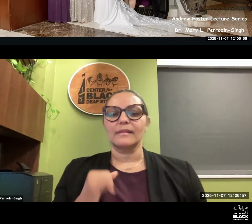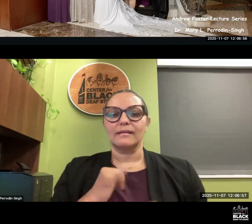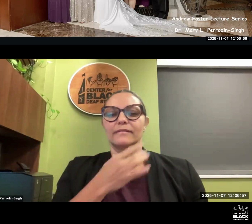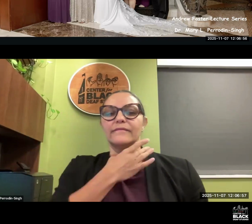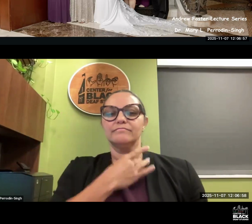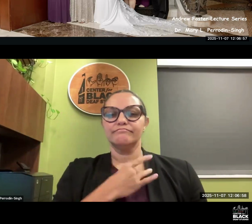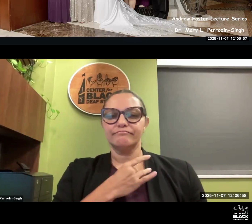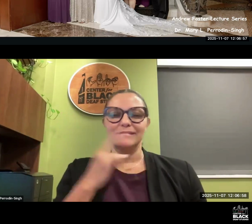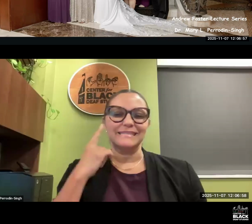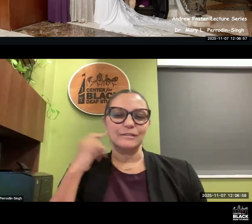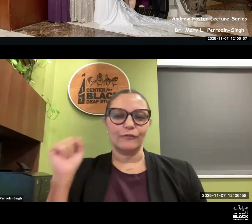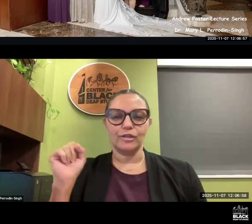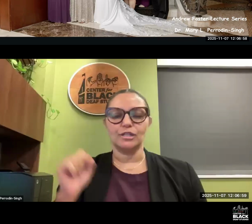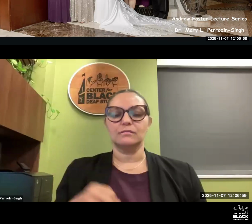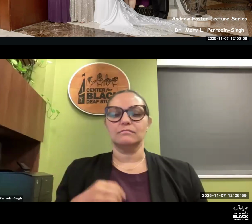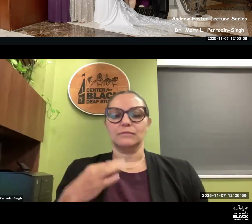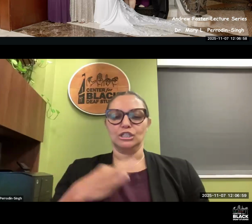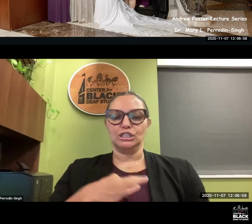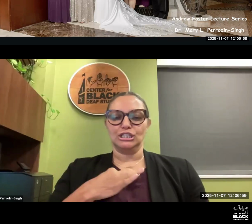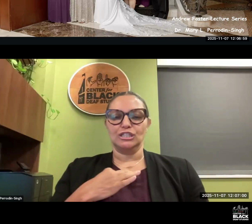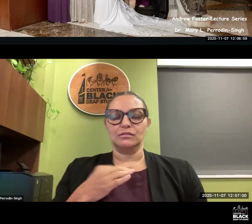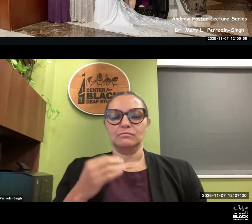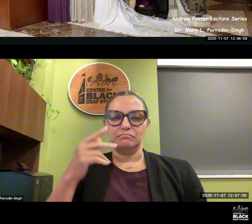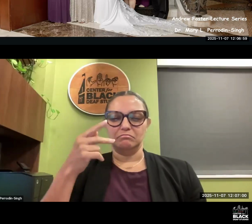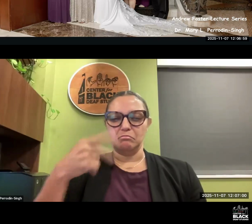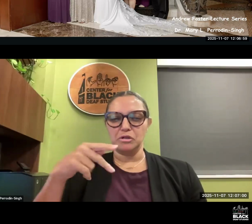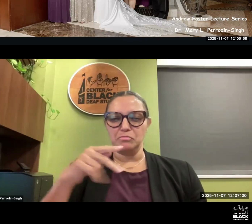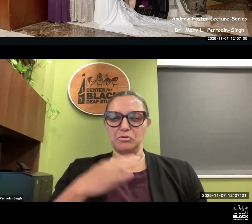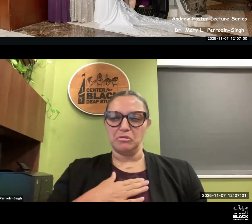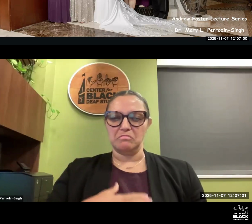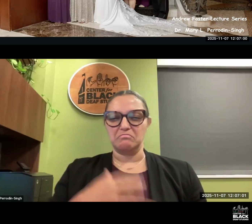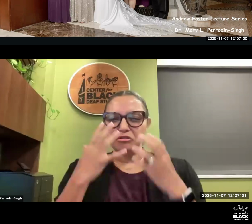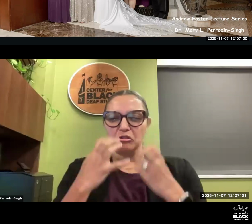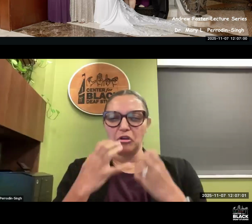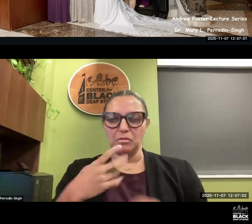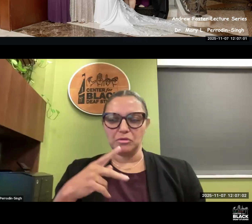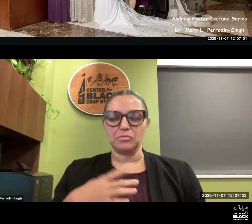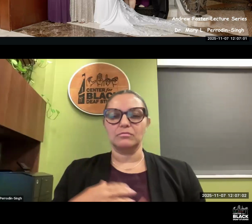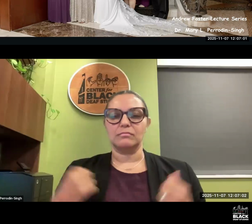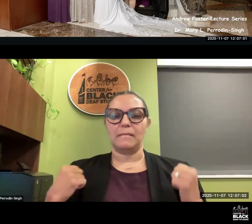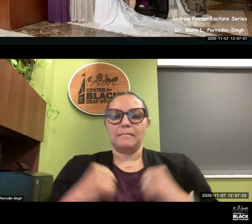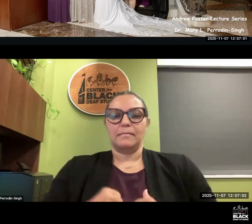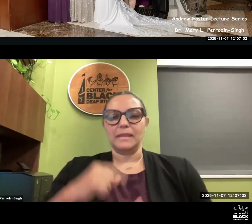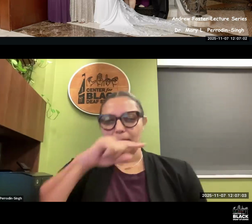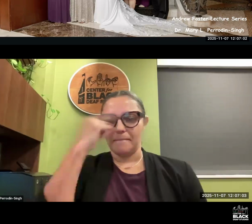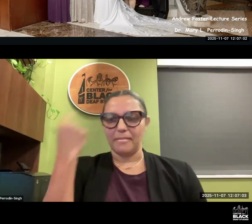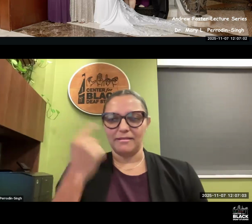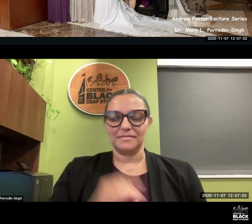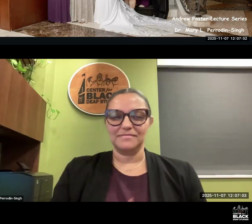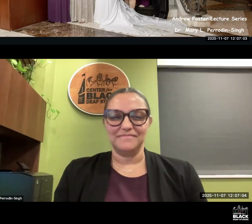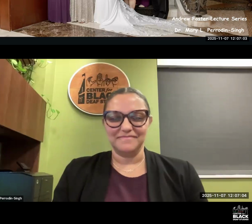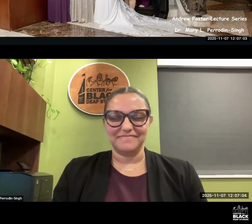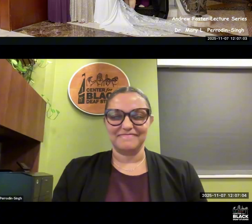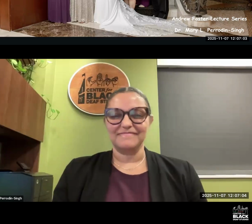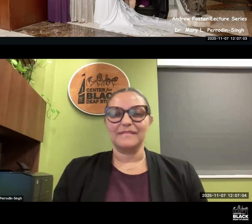glasses that are brown. I have a silver necklace, a dark purple shirt with a